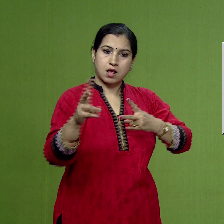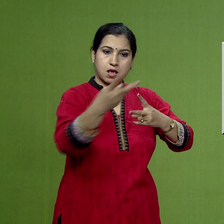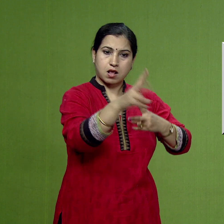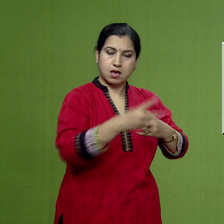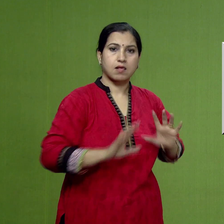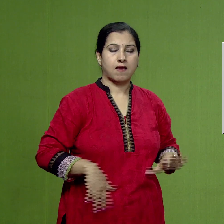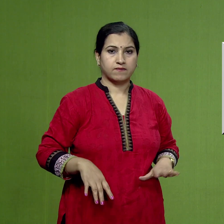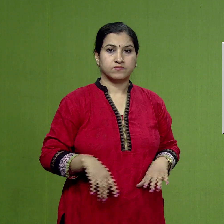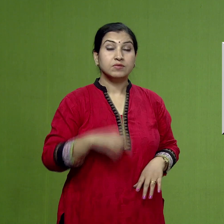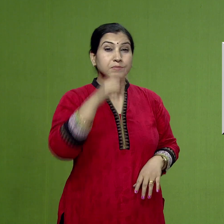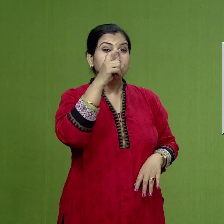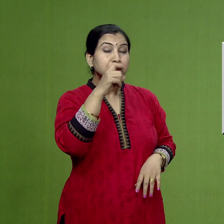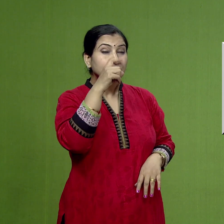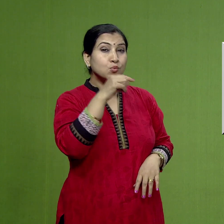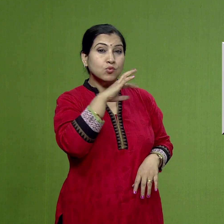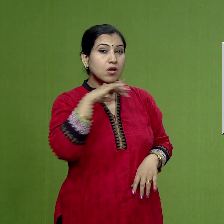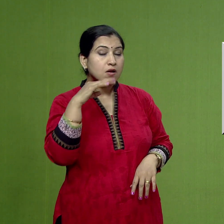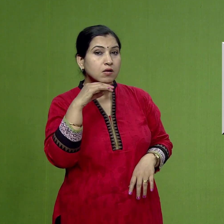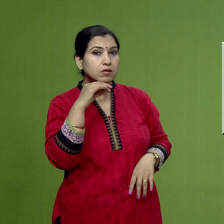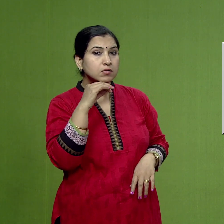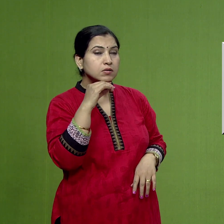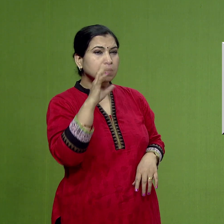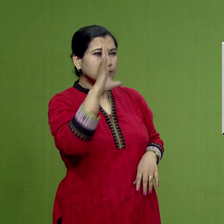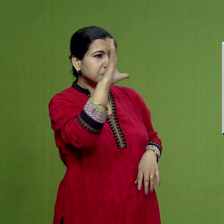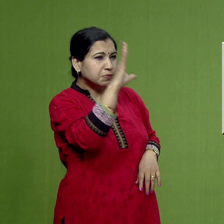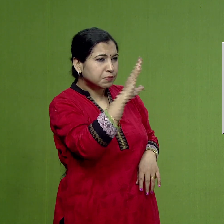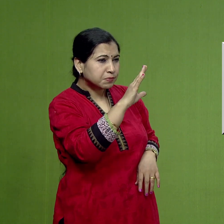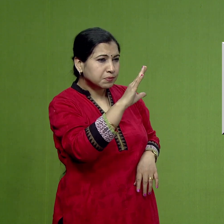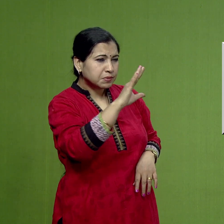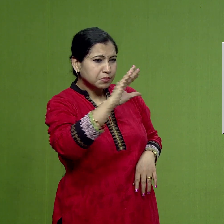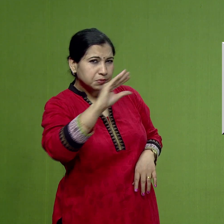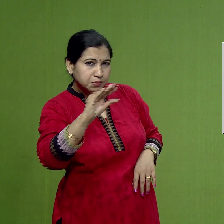The shade of blue color varies from dark to light.